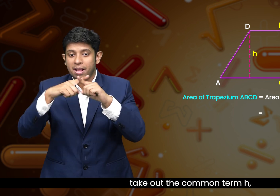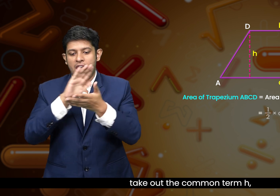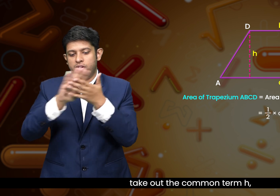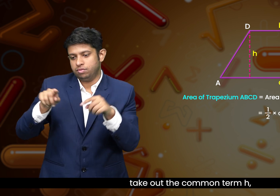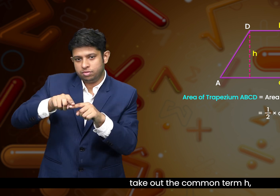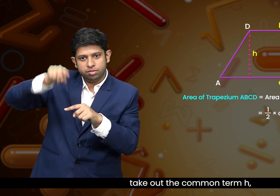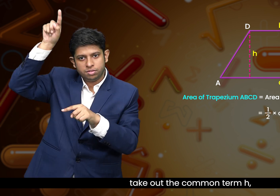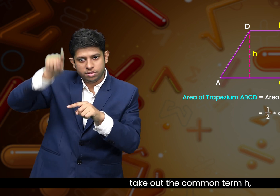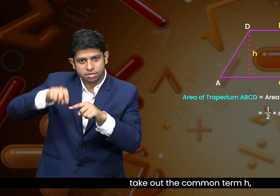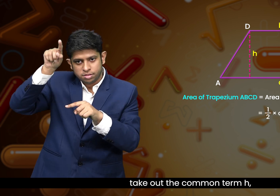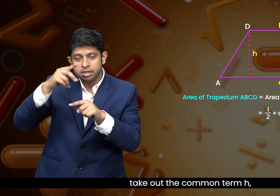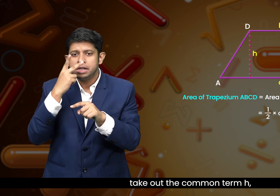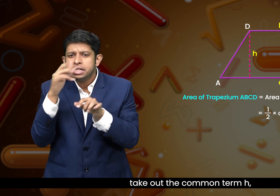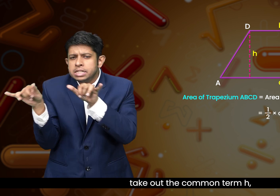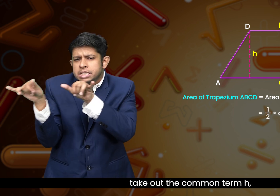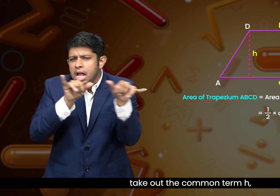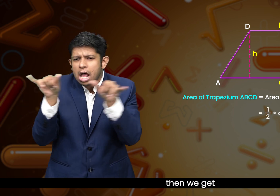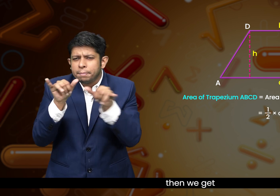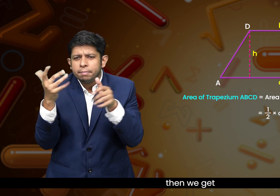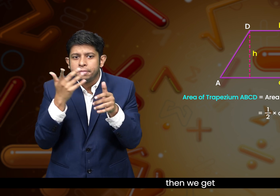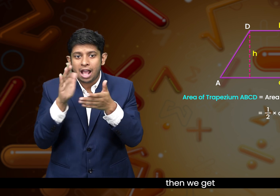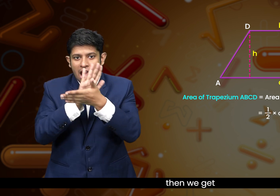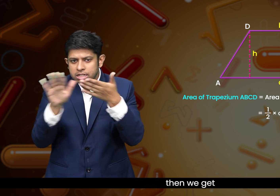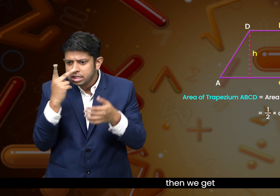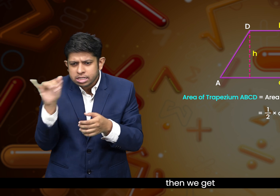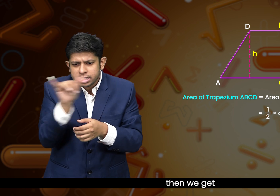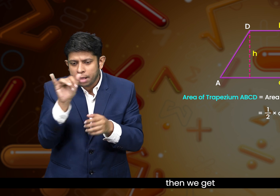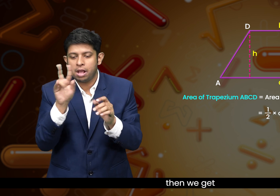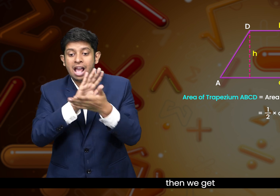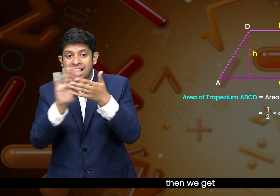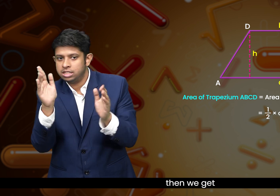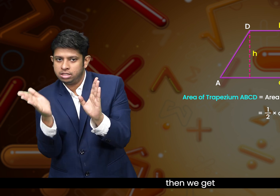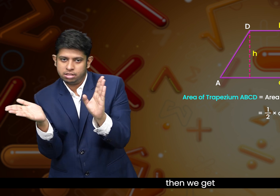Take out the common term H, then we get